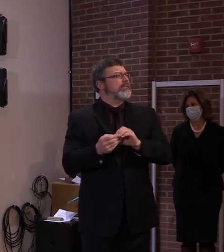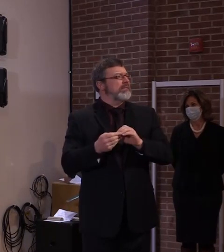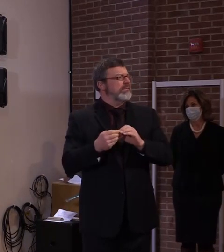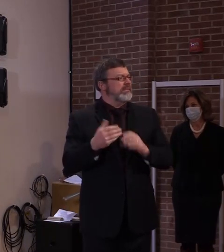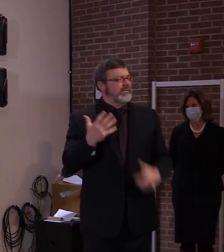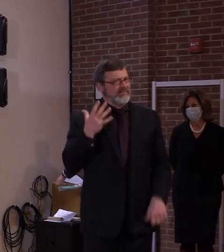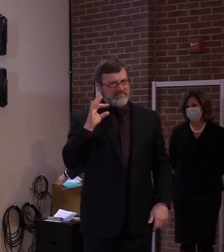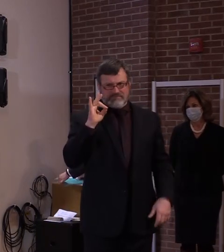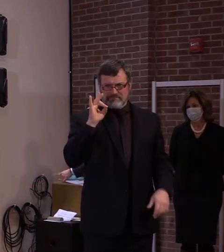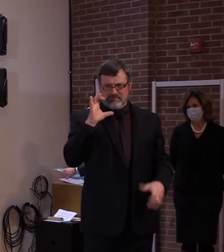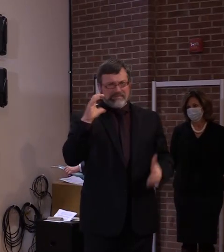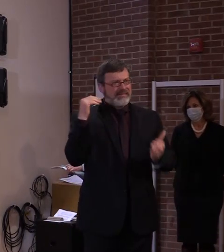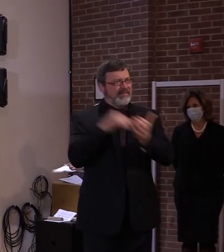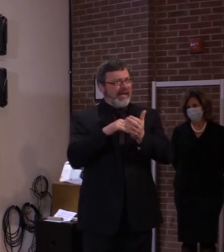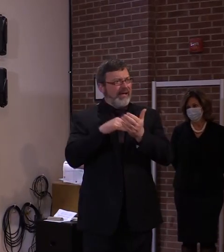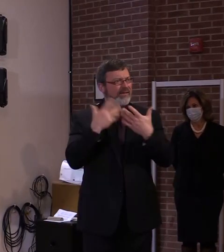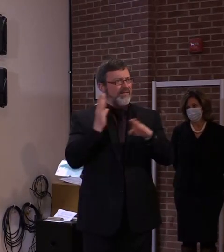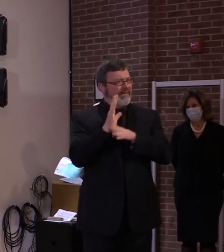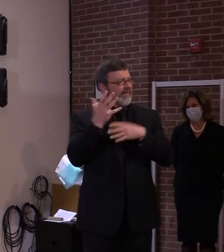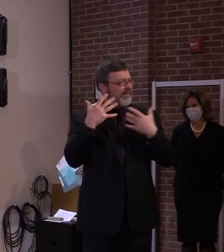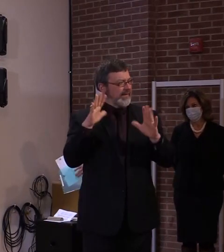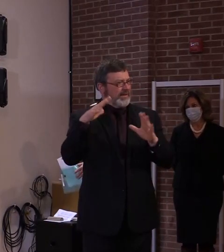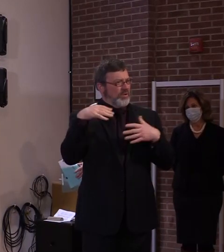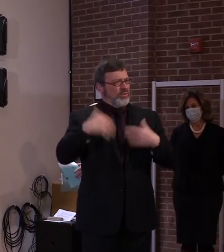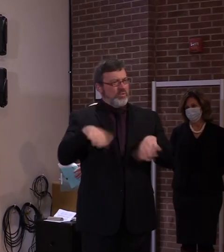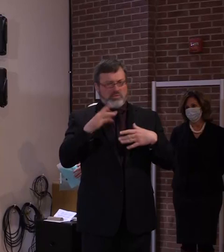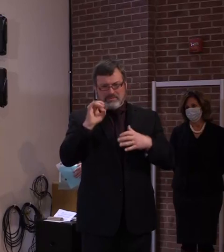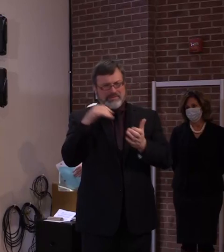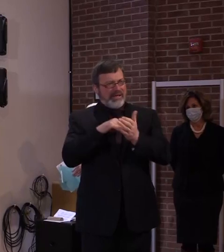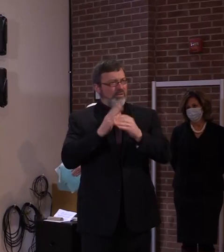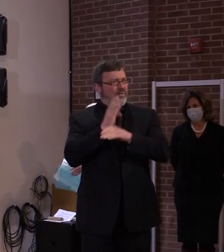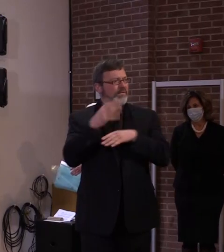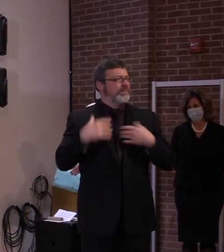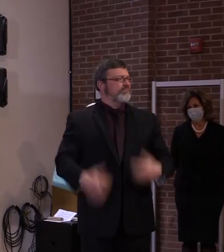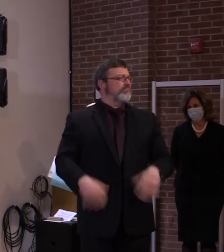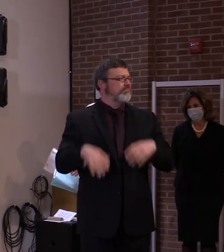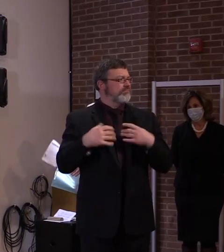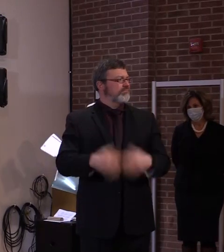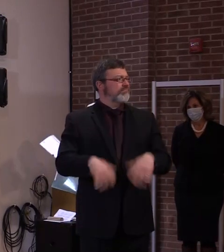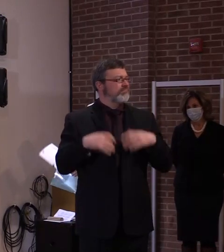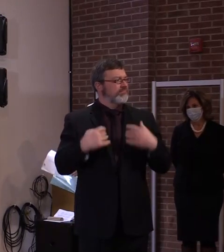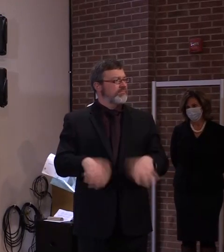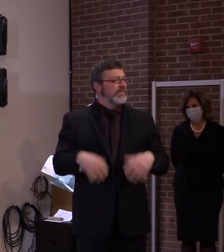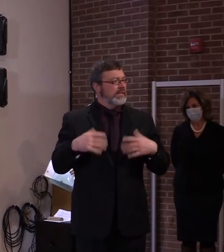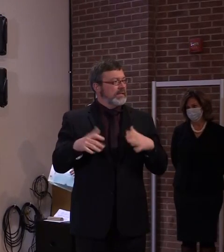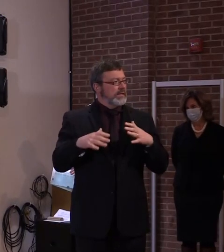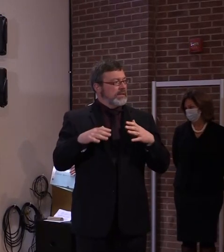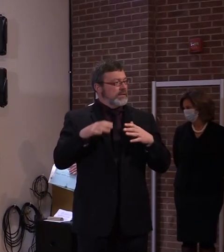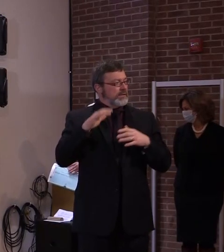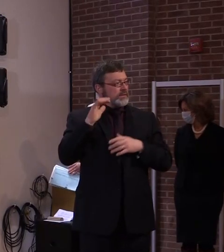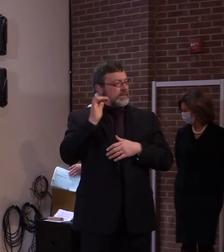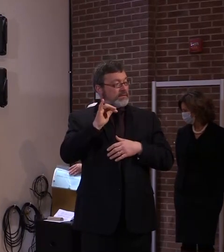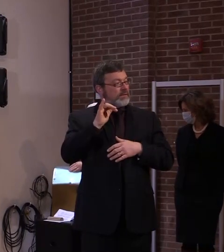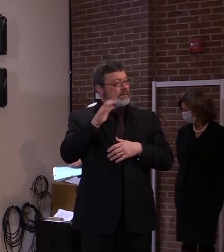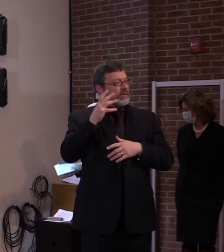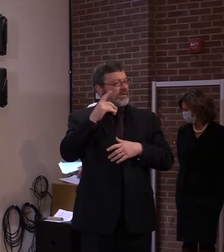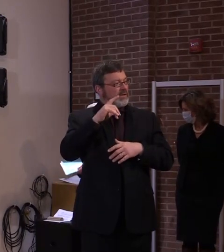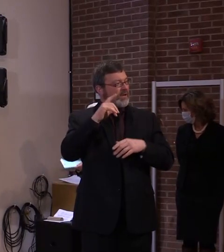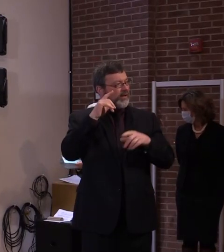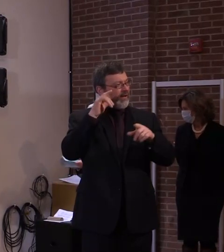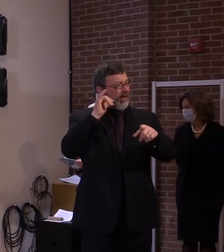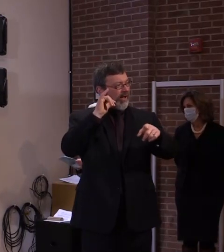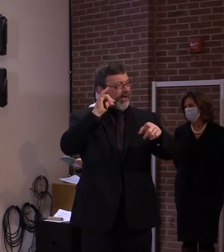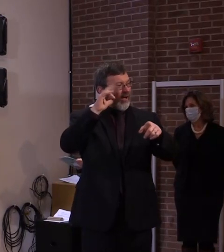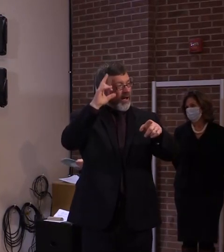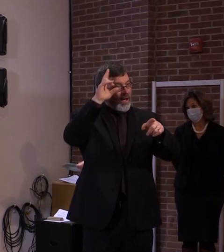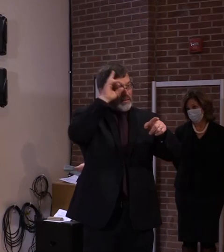800,000 range at this point, not every medical history and hospital chart is